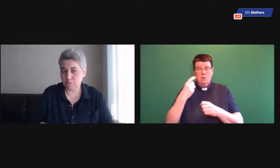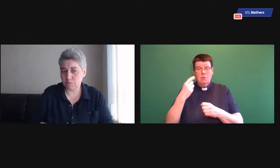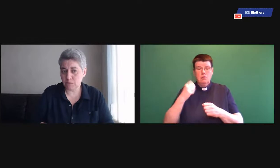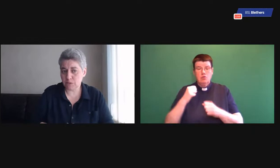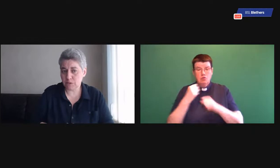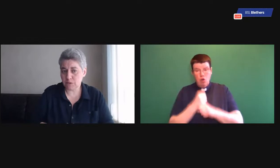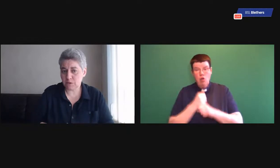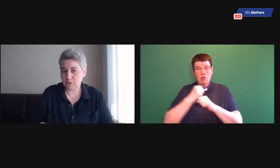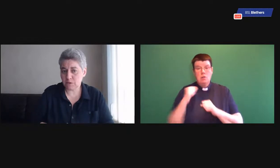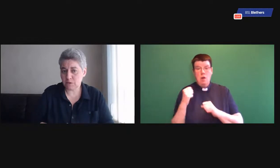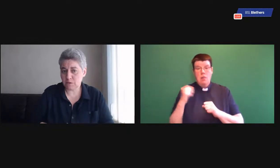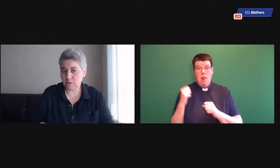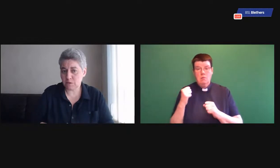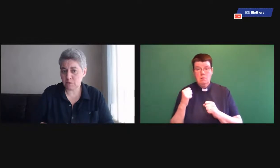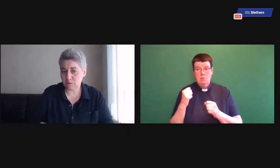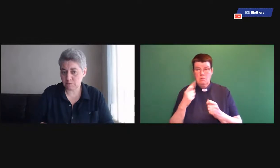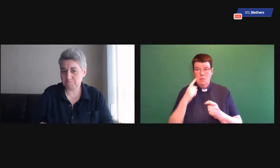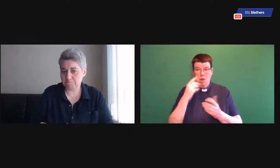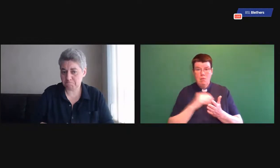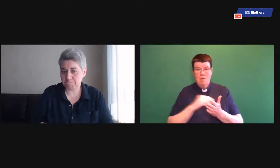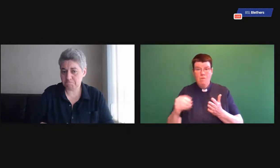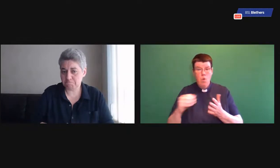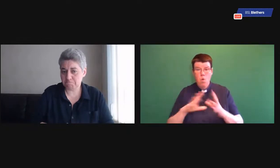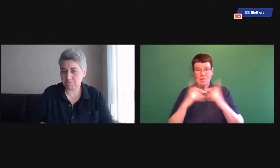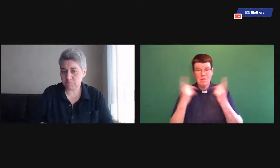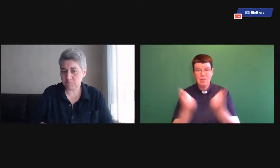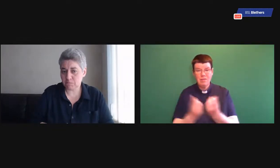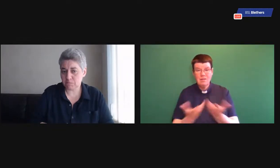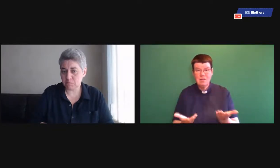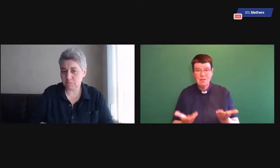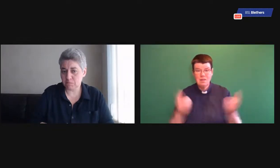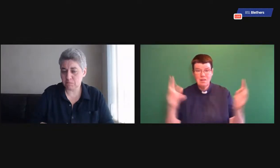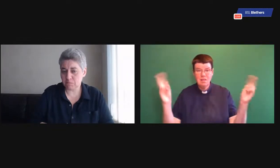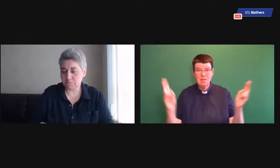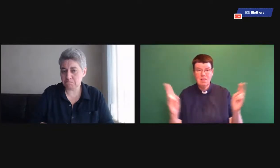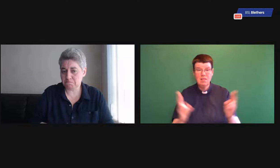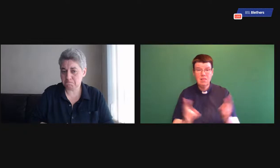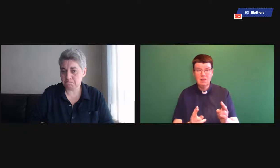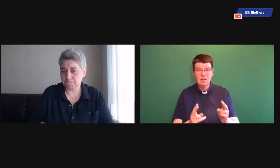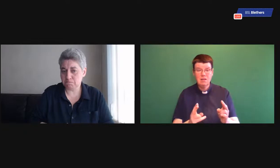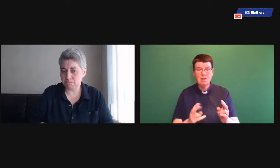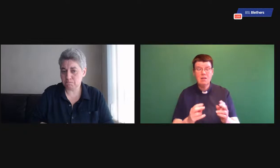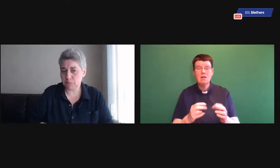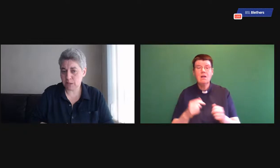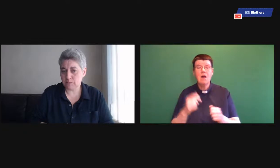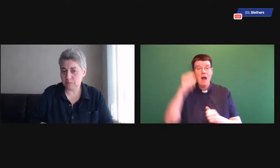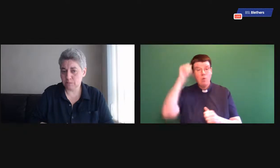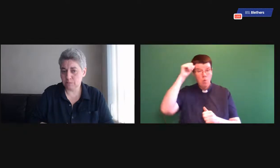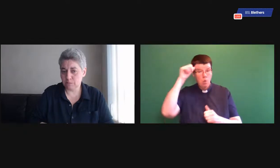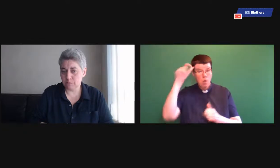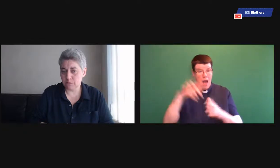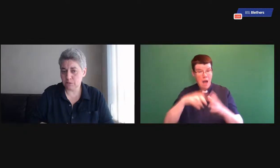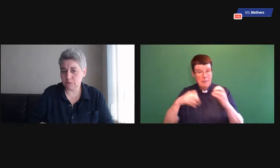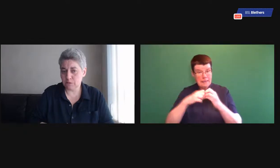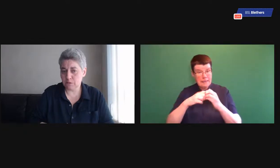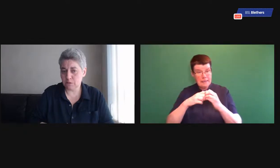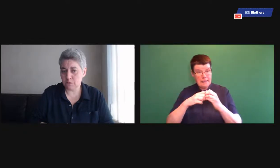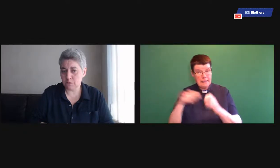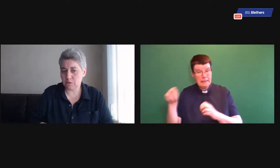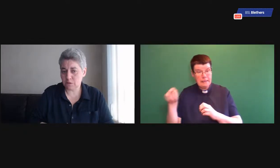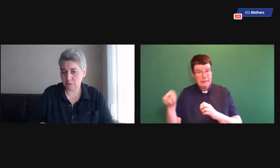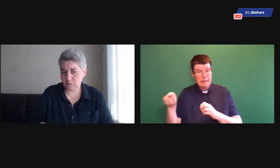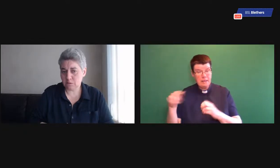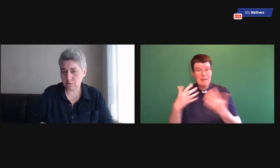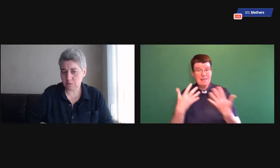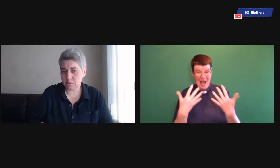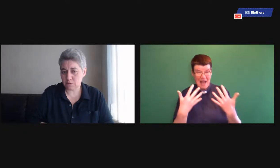to have a service within the whole of the church. The problem is money. The Church of Scotland would love